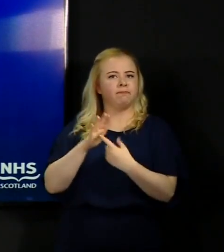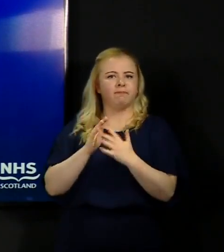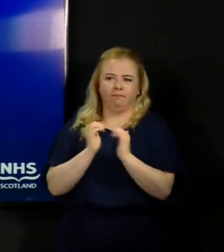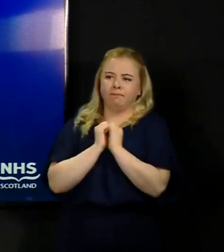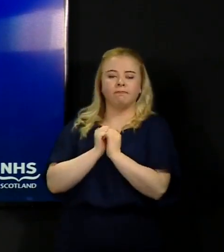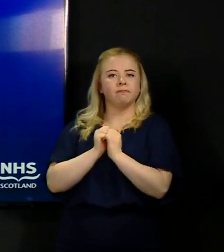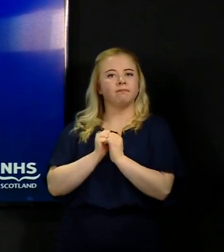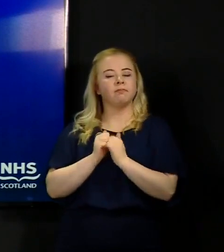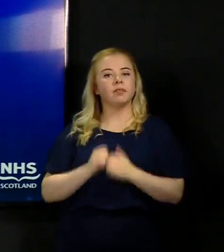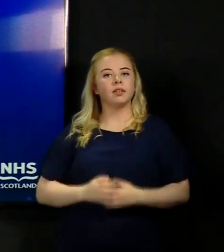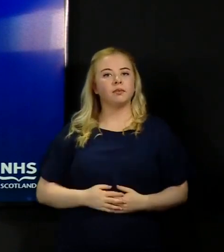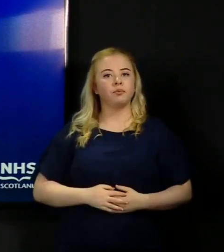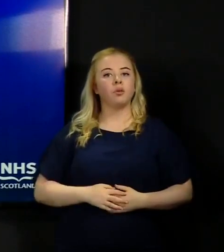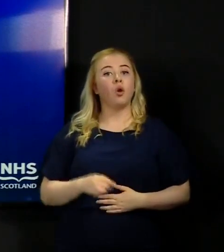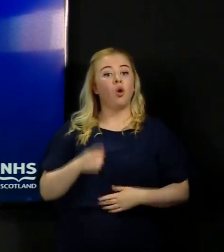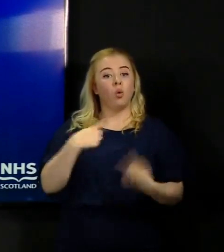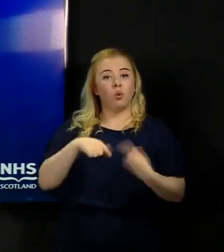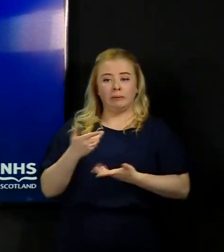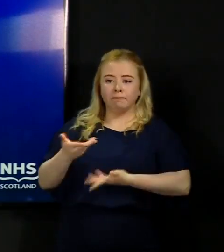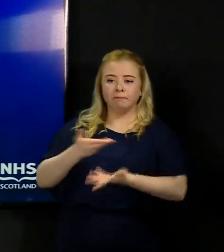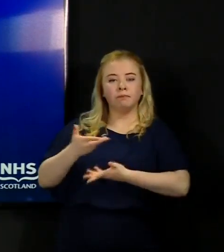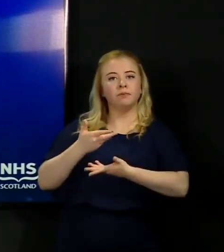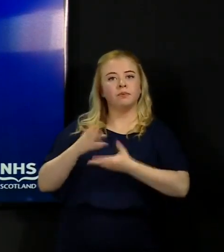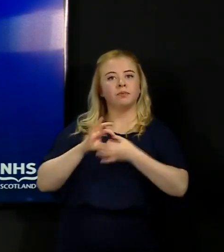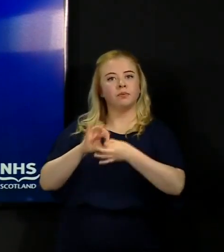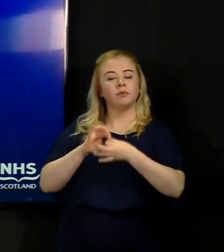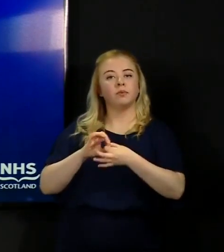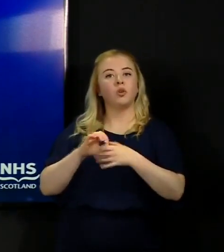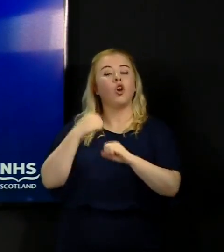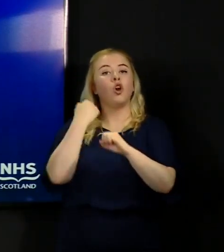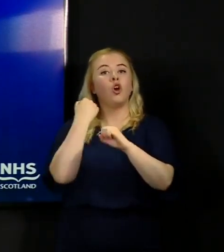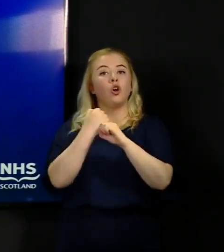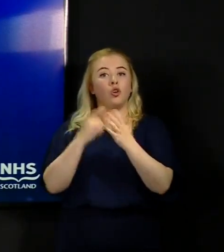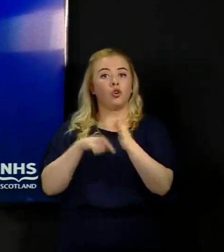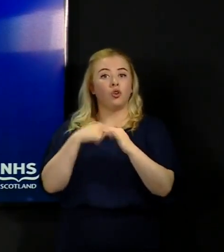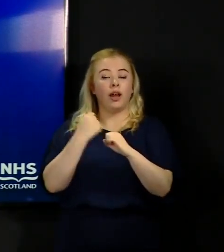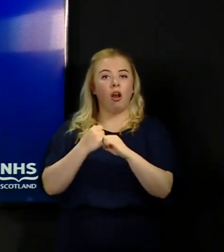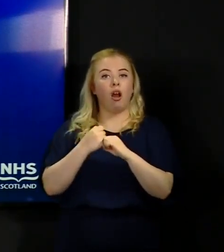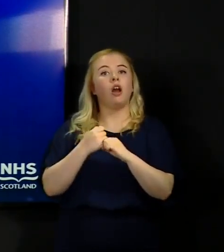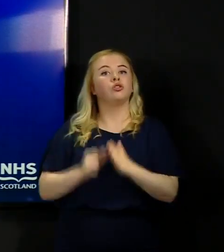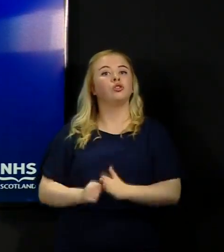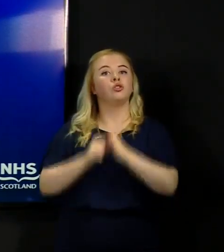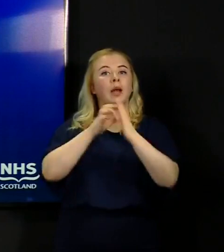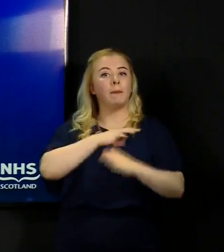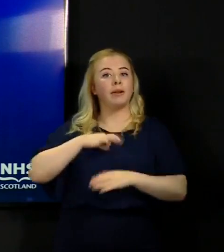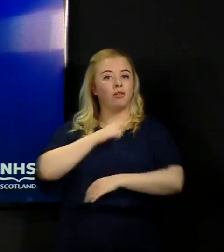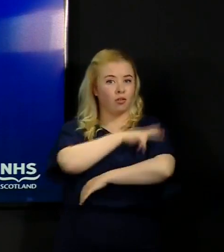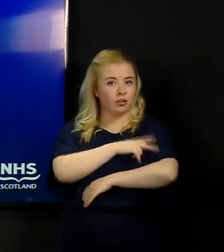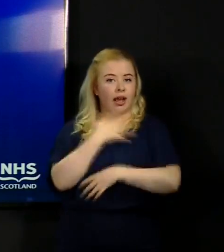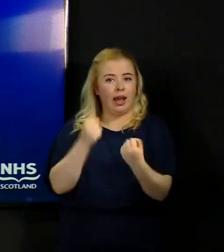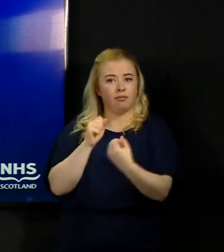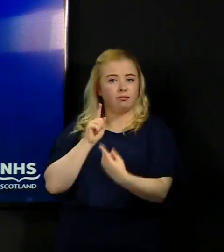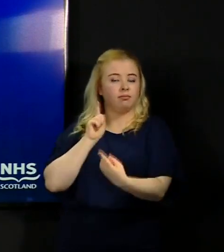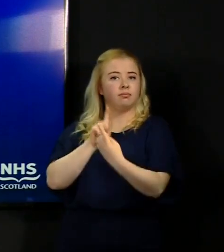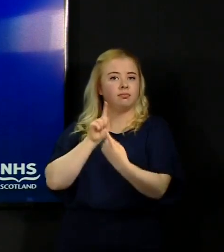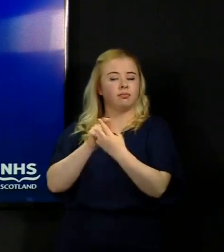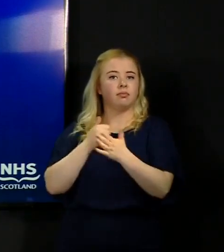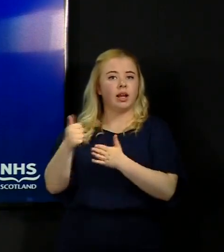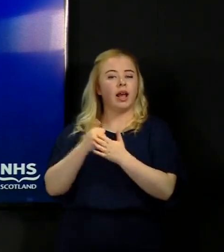it. We speak to that group often. So Gregor, the Chief Medical Officer, has regular meetings with them. The Deputy Chief Medical Officer, one of